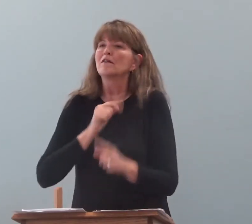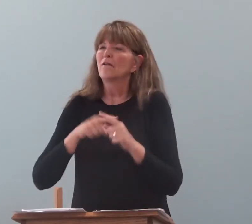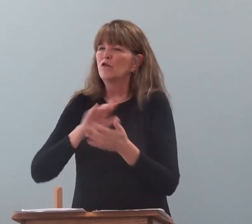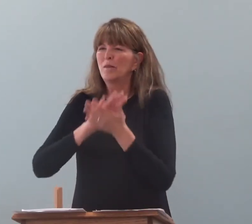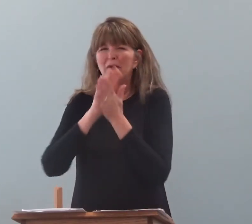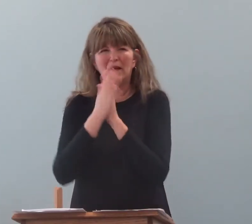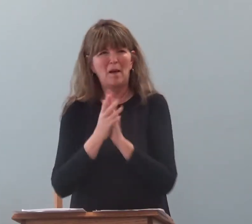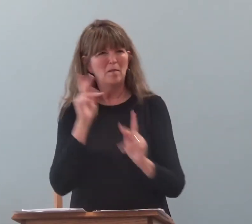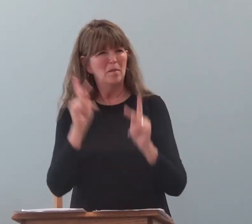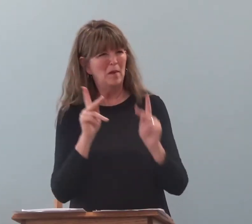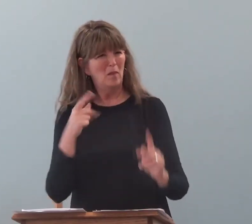not be.